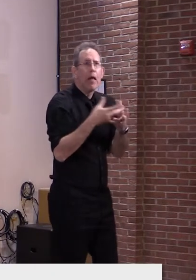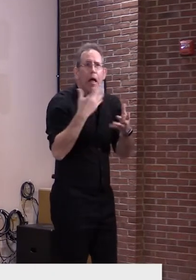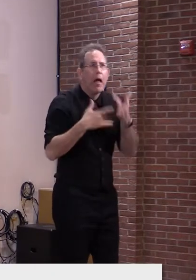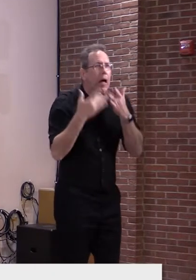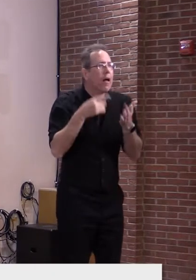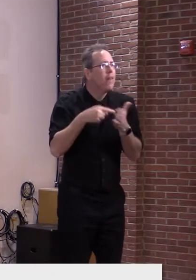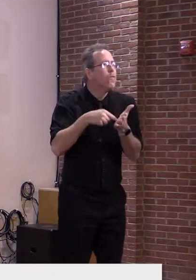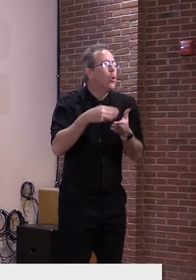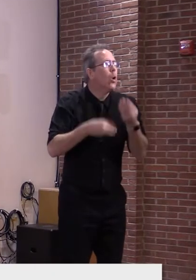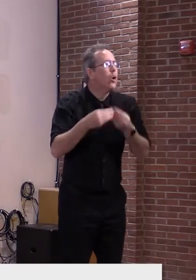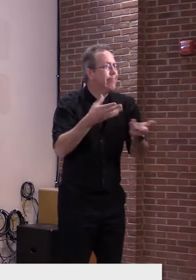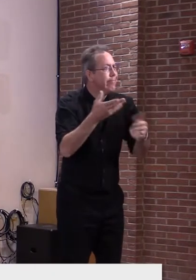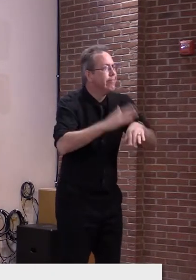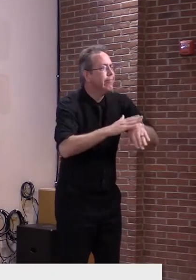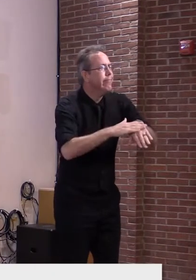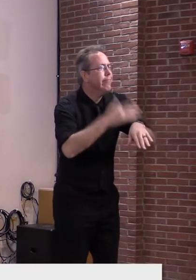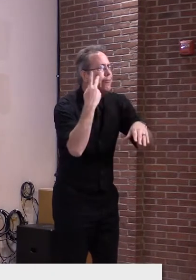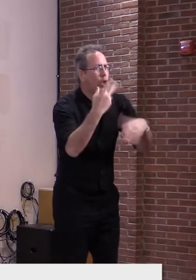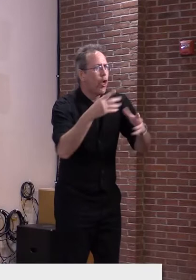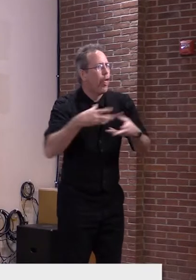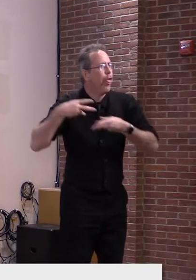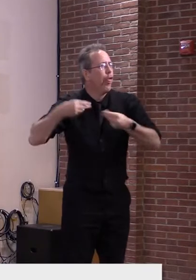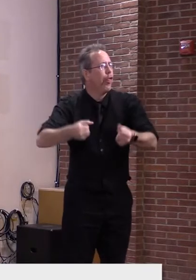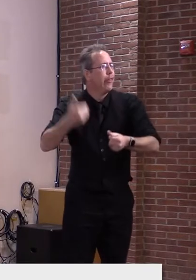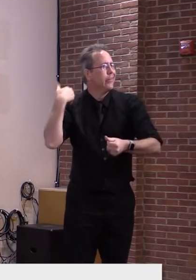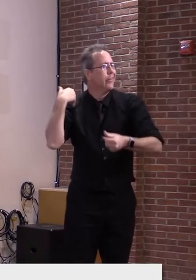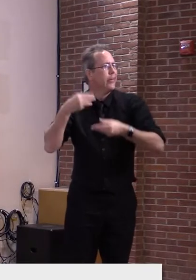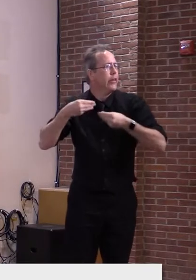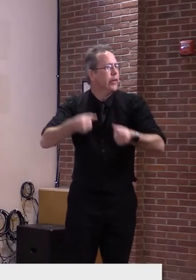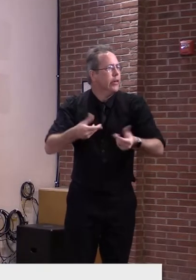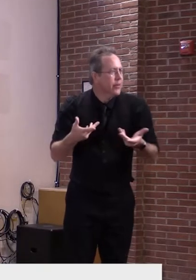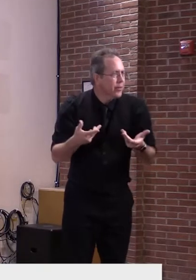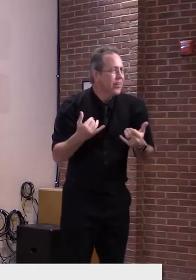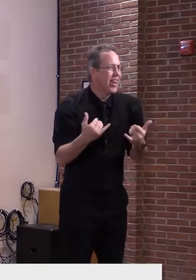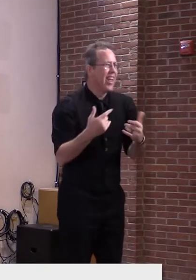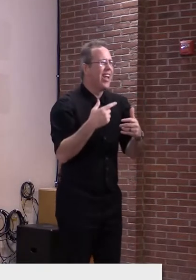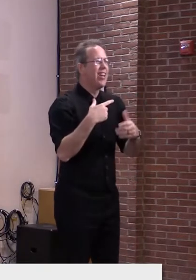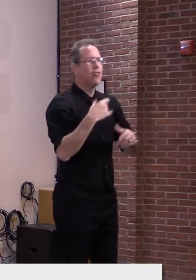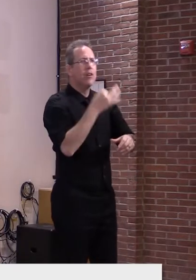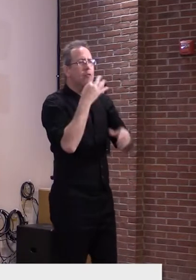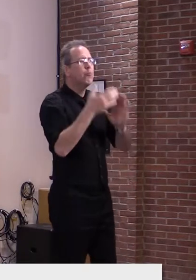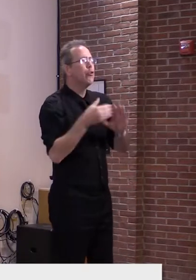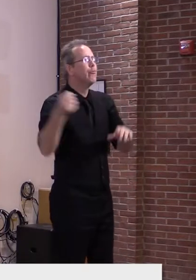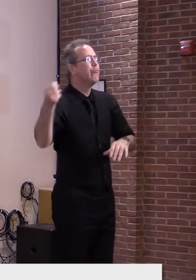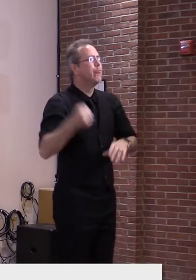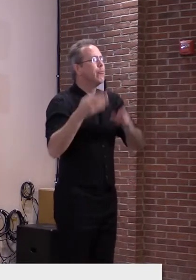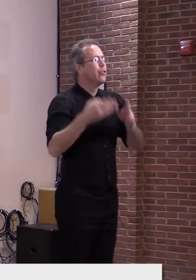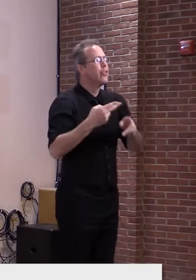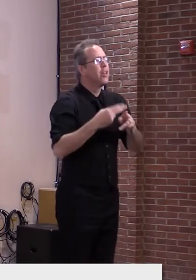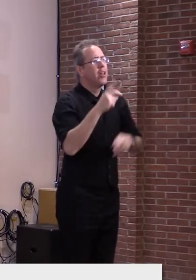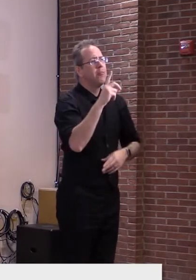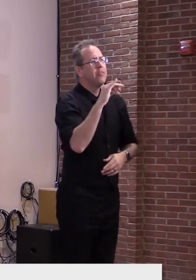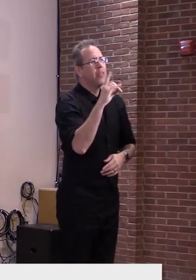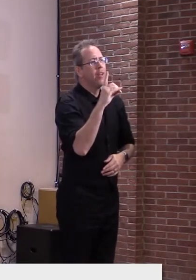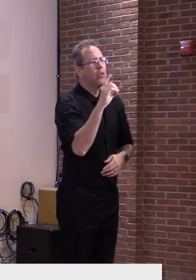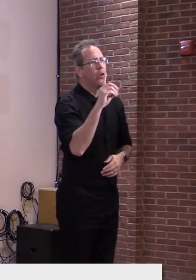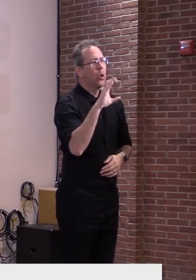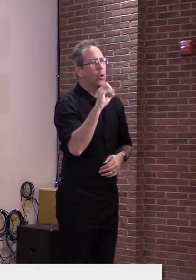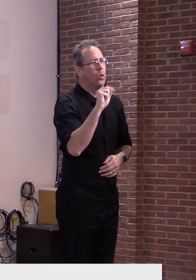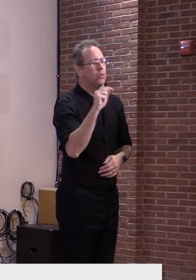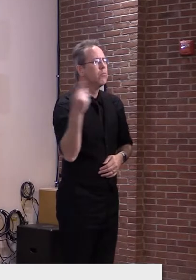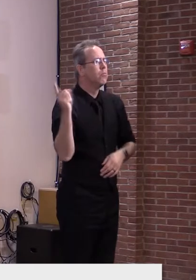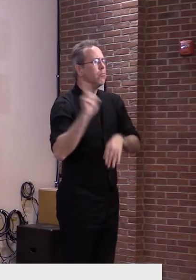very pleased to have a real expert on this issue, Dave Coates, with us here today. Dave is a